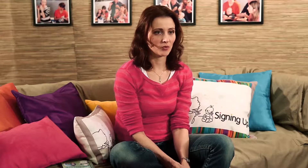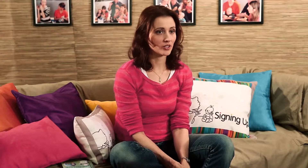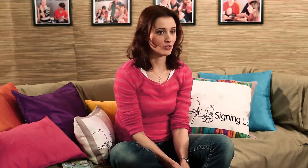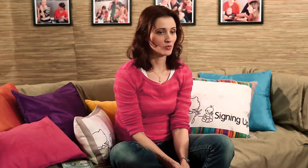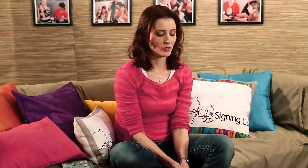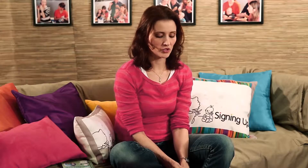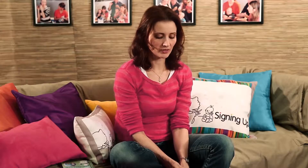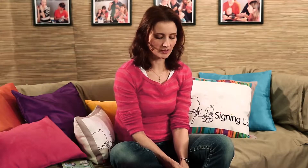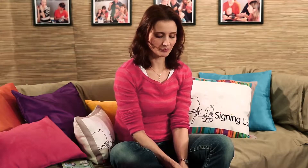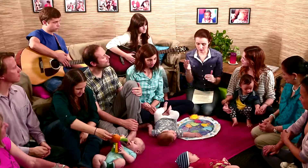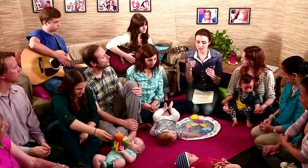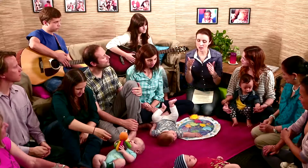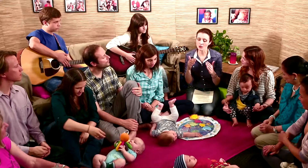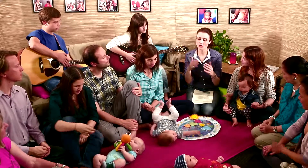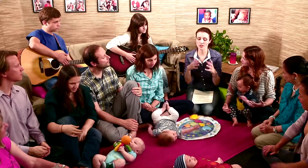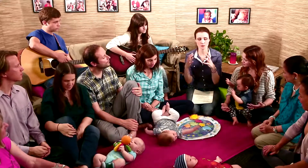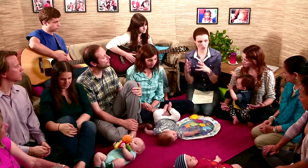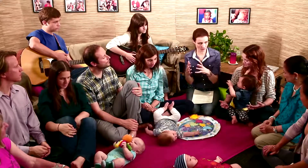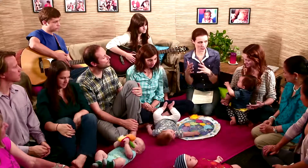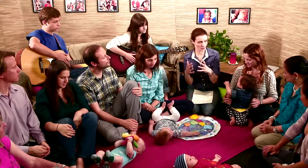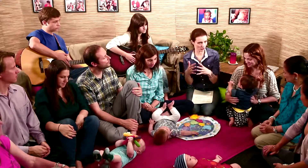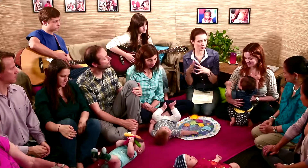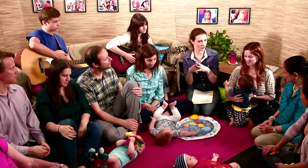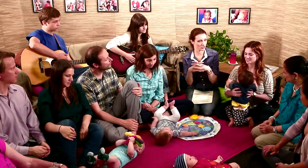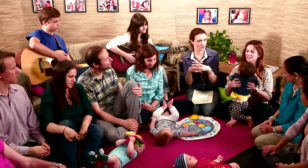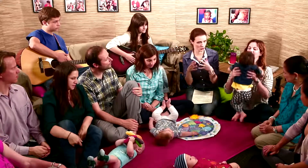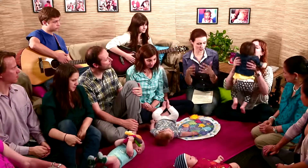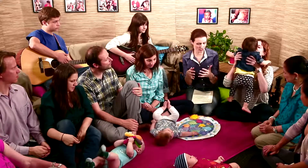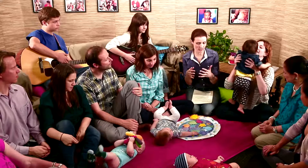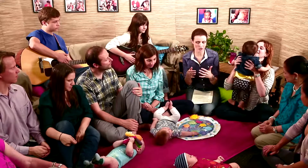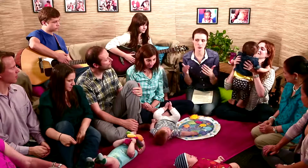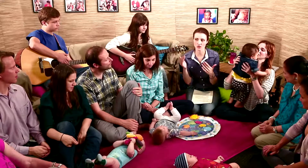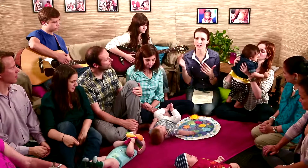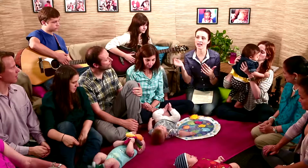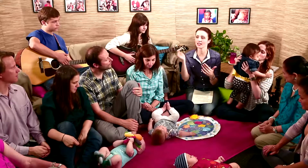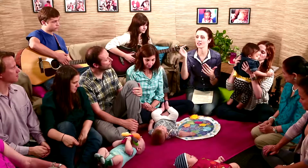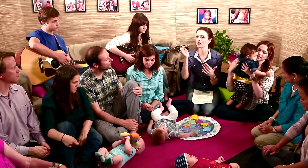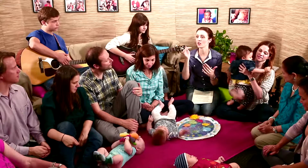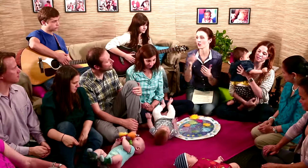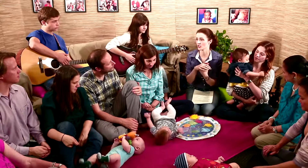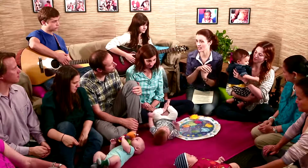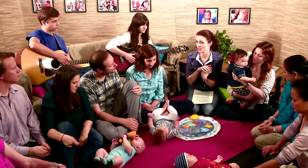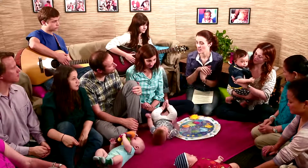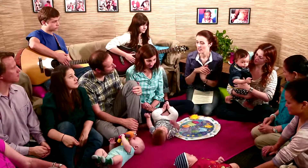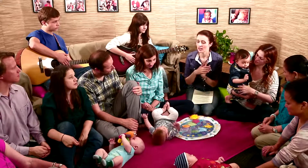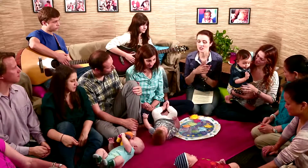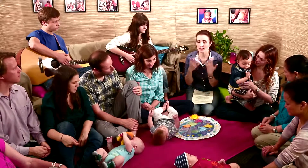want to use with your child. Basically, once you've made some progress with your first 2 or 3 signs, you want to start adding in other signs. And the signs you want